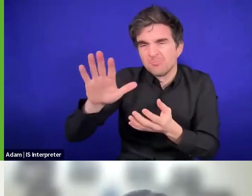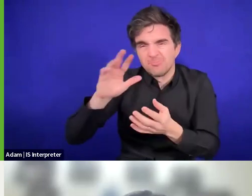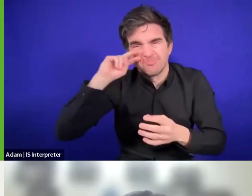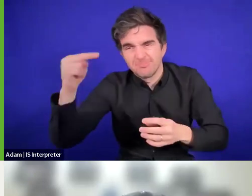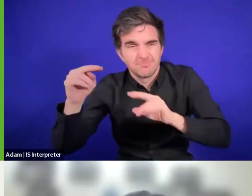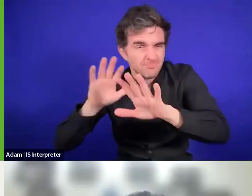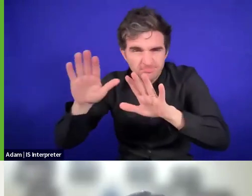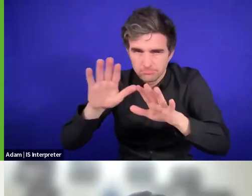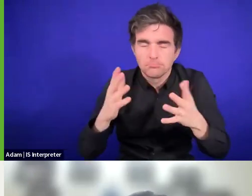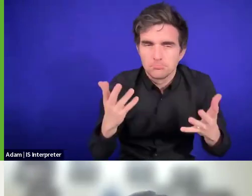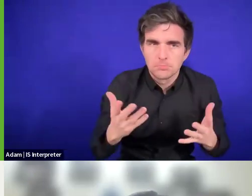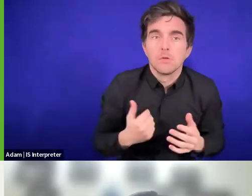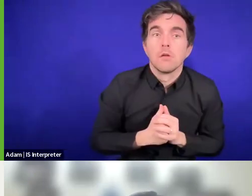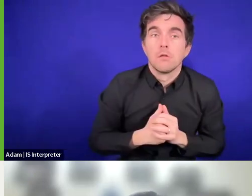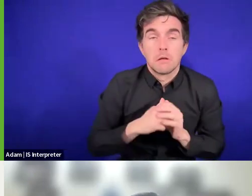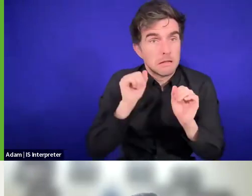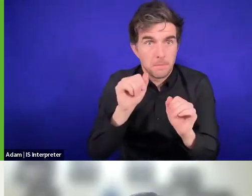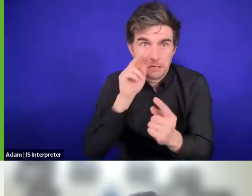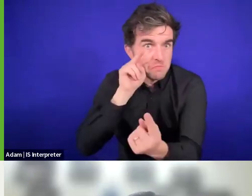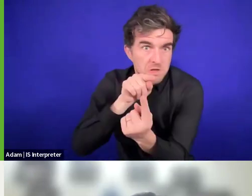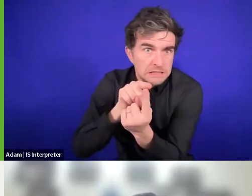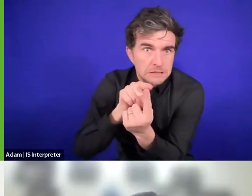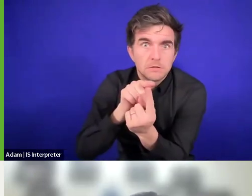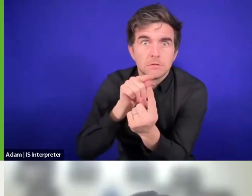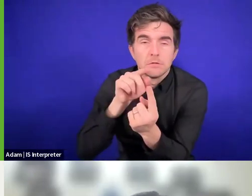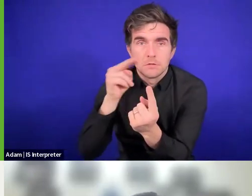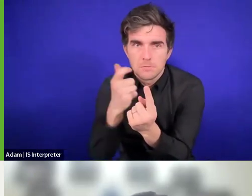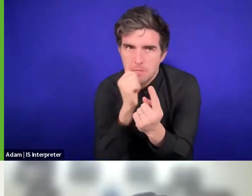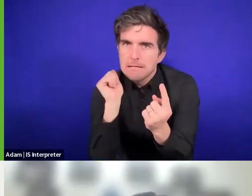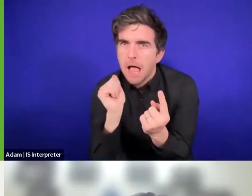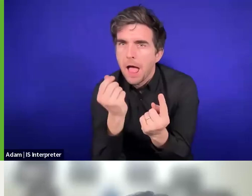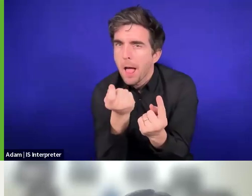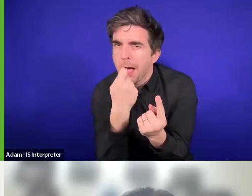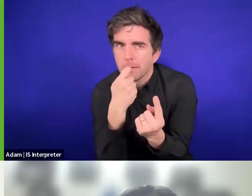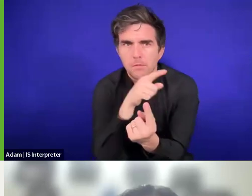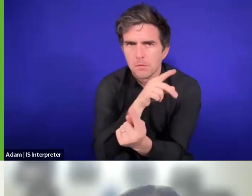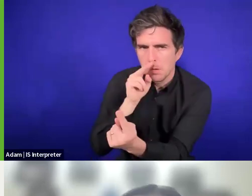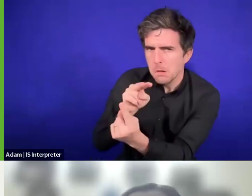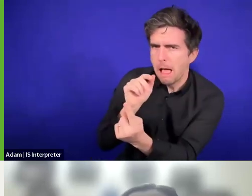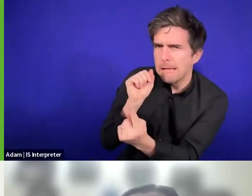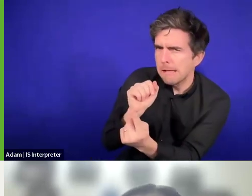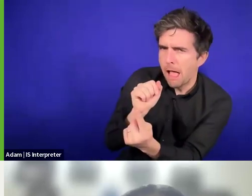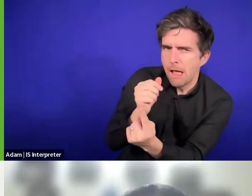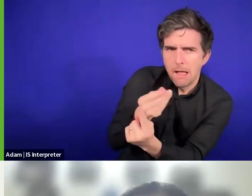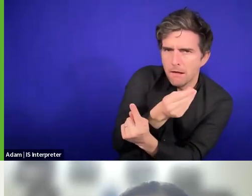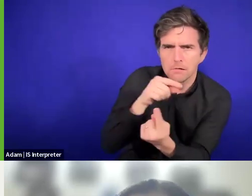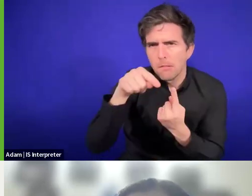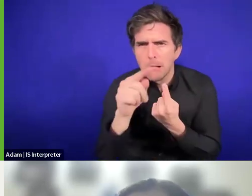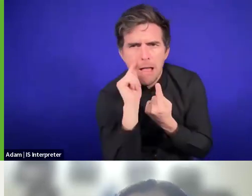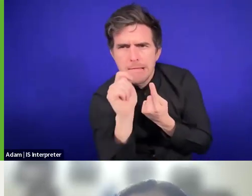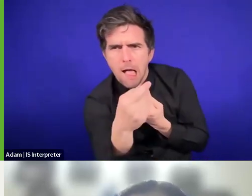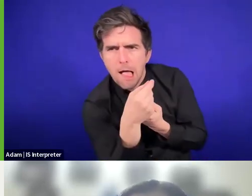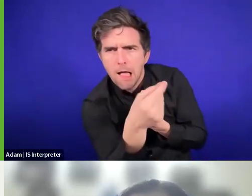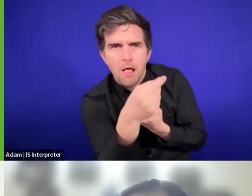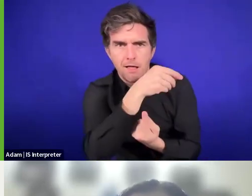link it in convergence with the other programs so that then they really have resources for themselves? I think the really